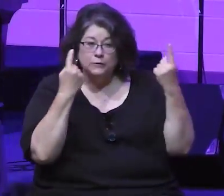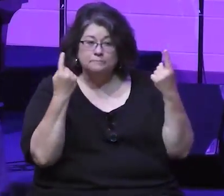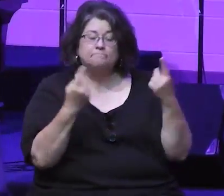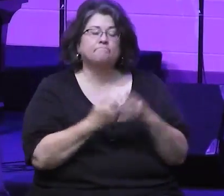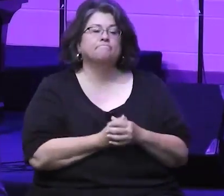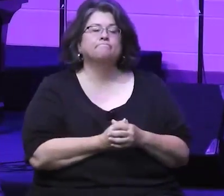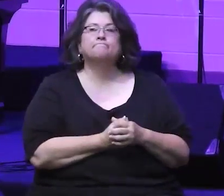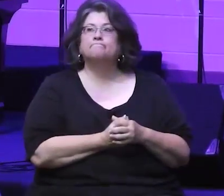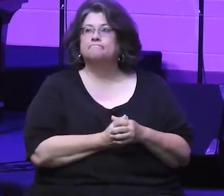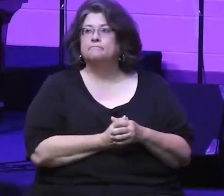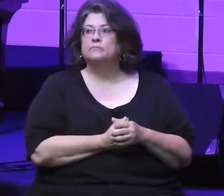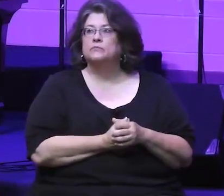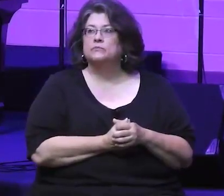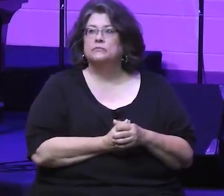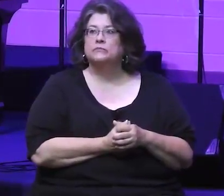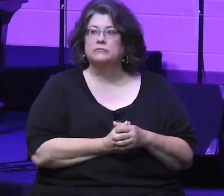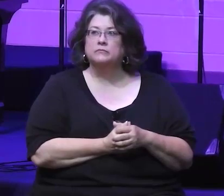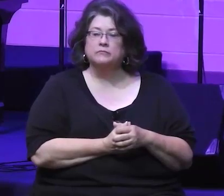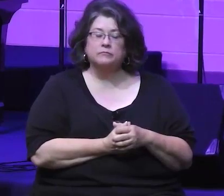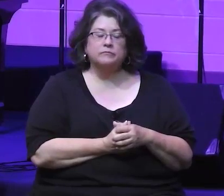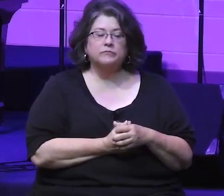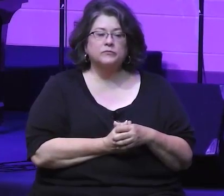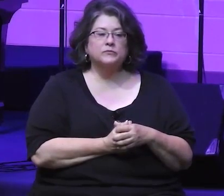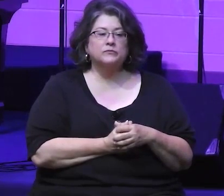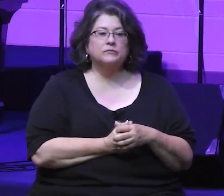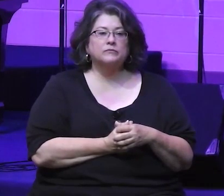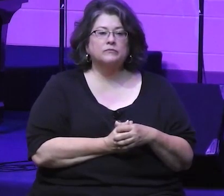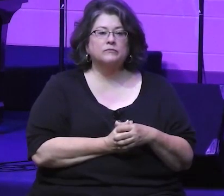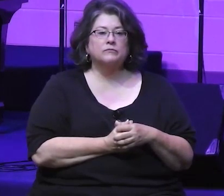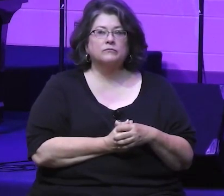parable of the talents.